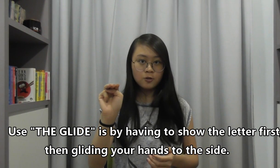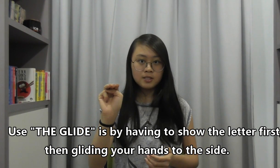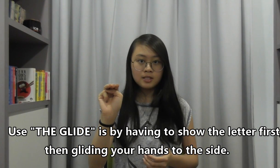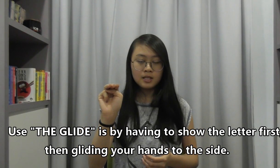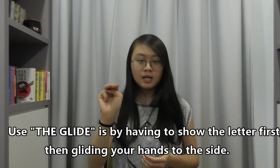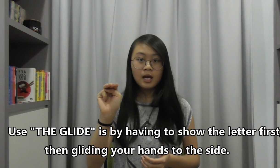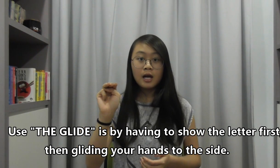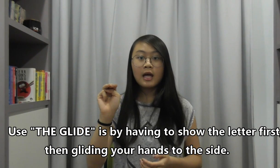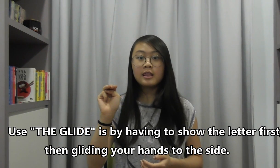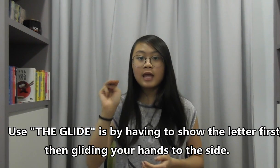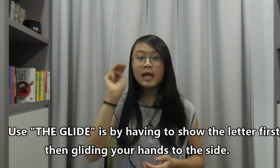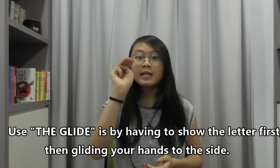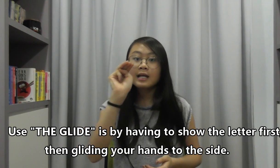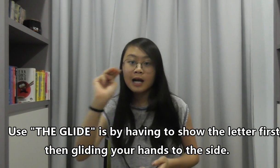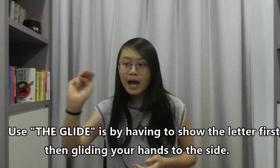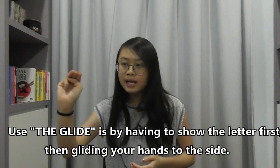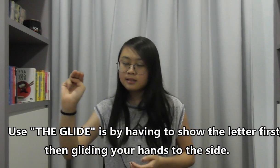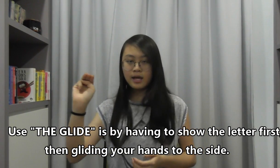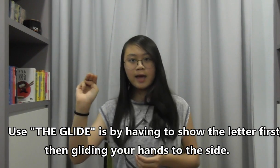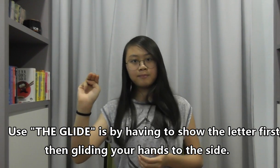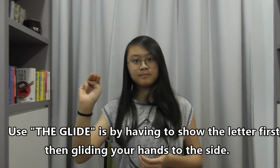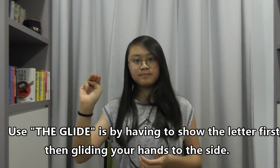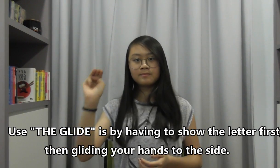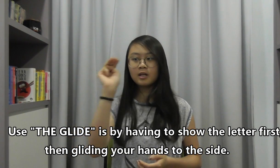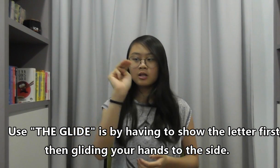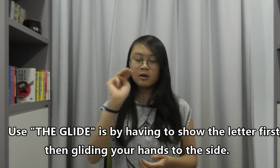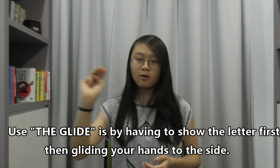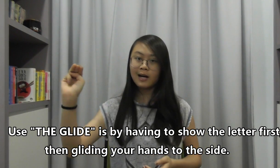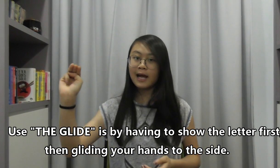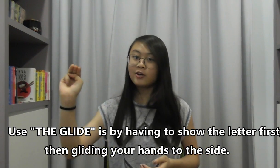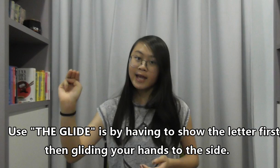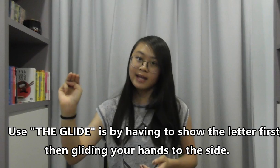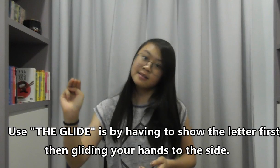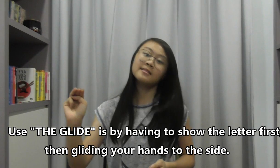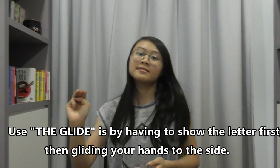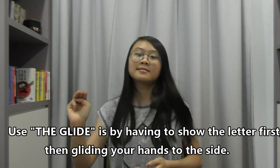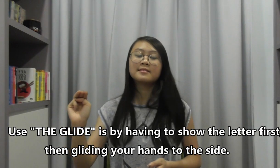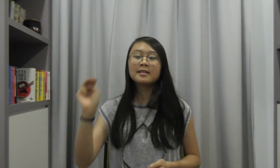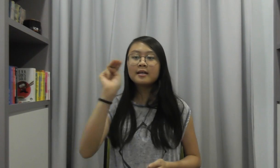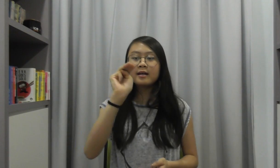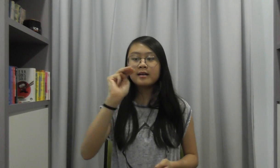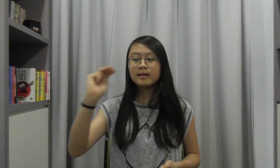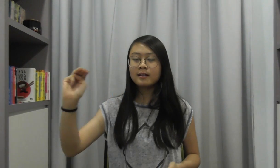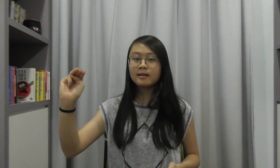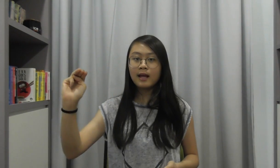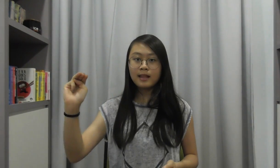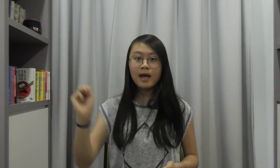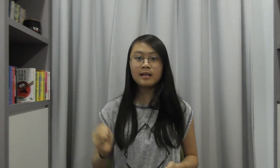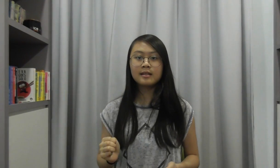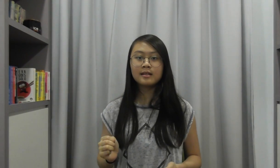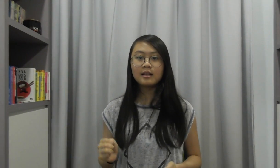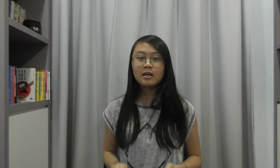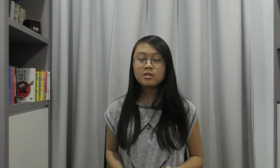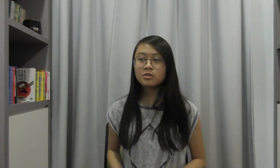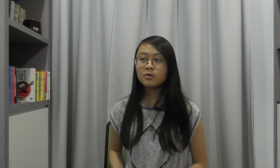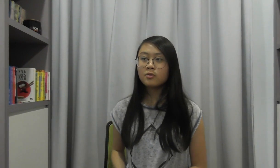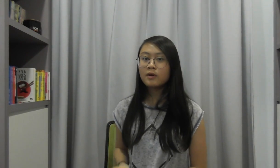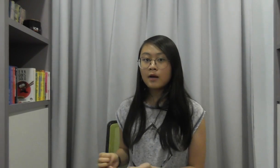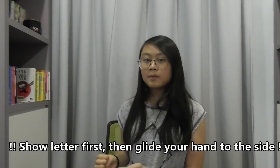first, and then glide the M, or glide your hand, like that. So, I